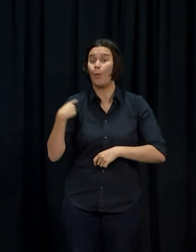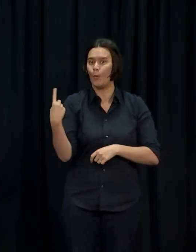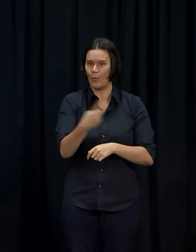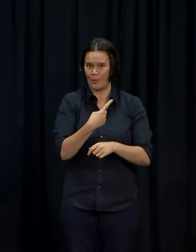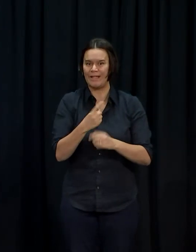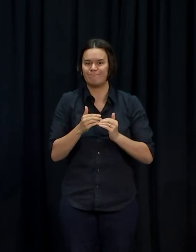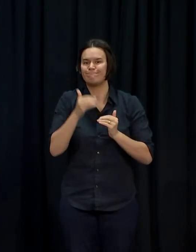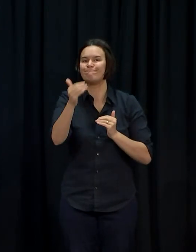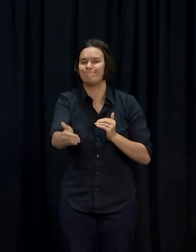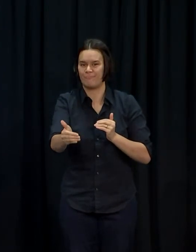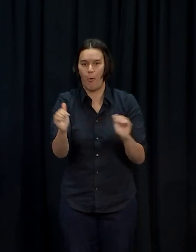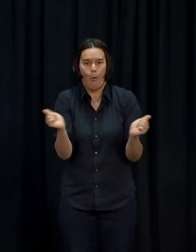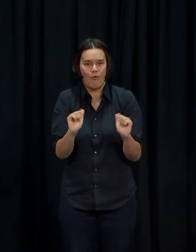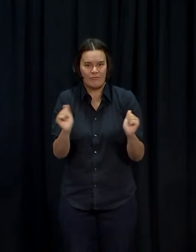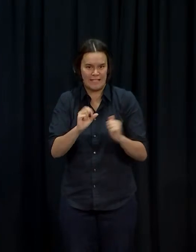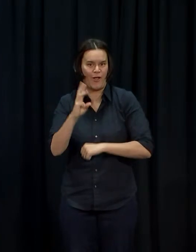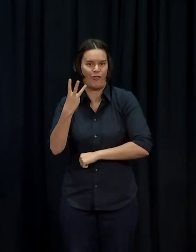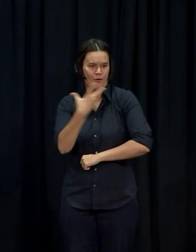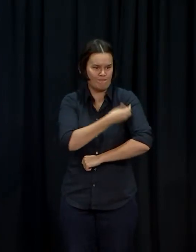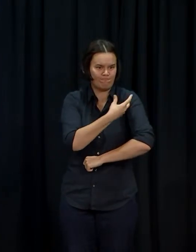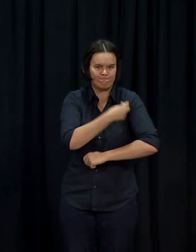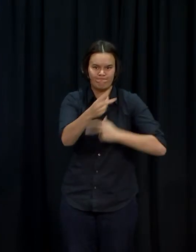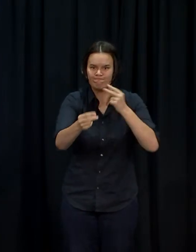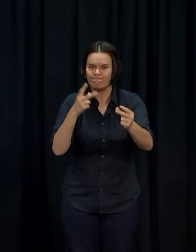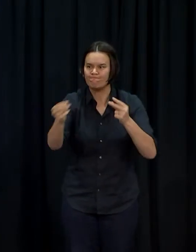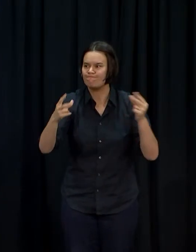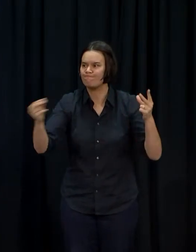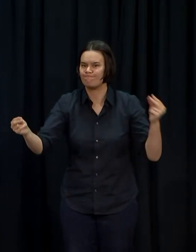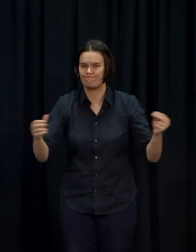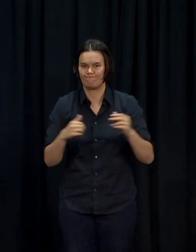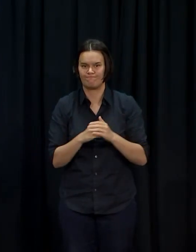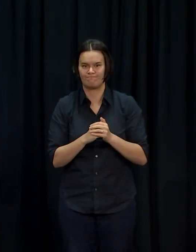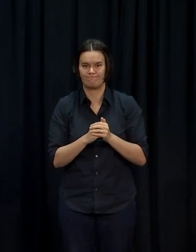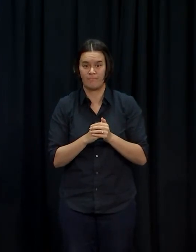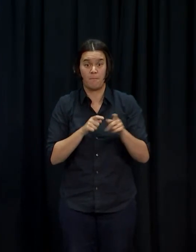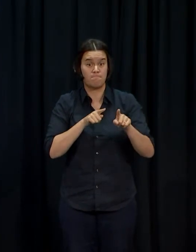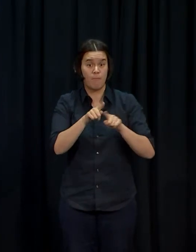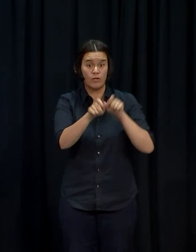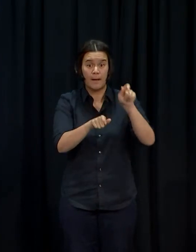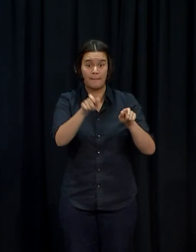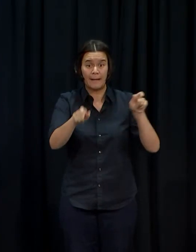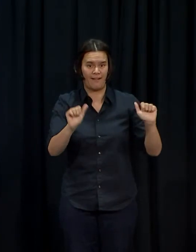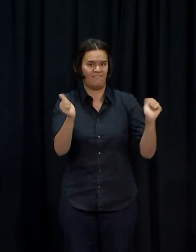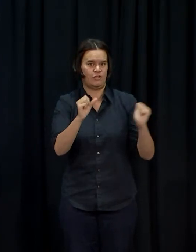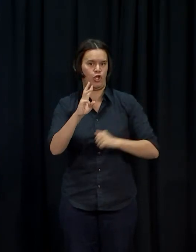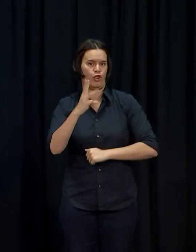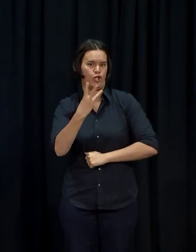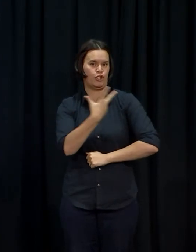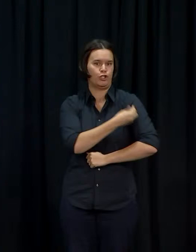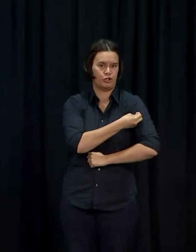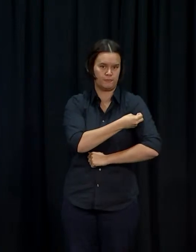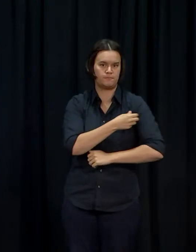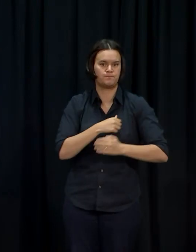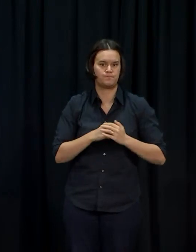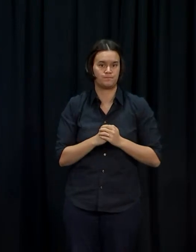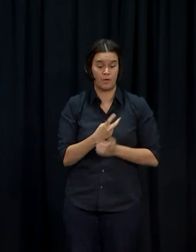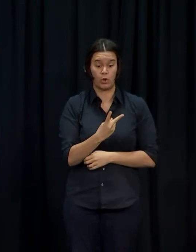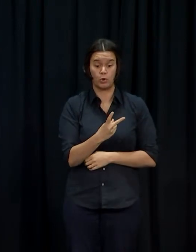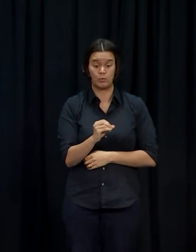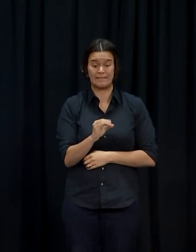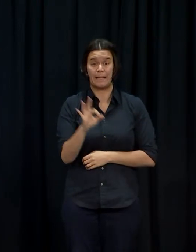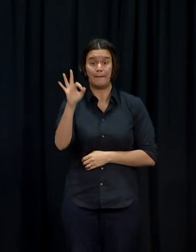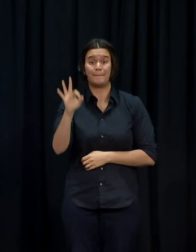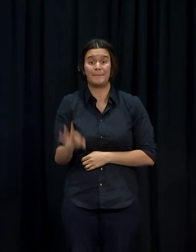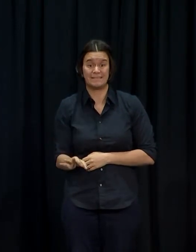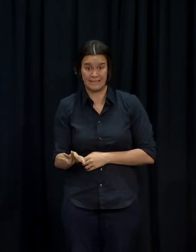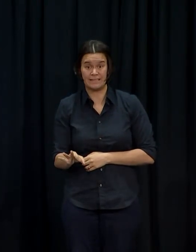had their booster, and 1 in 5 children under 12 have had their first dose. I'm particularly pleased to see that over 73%